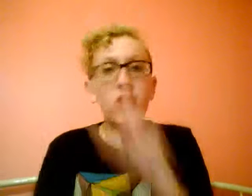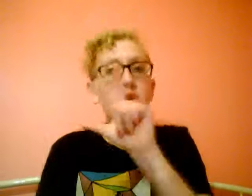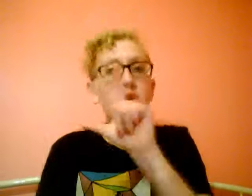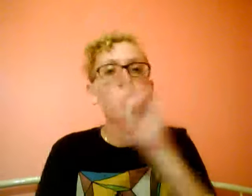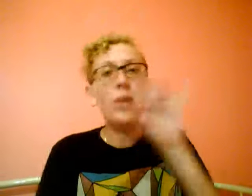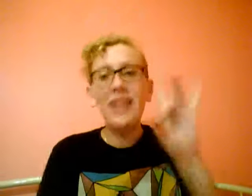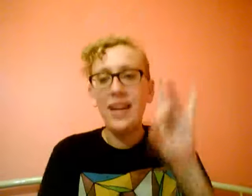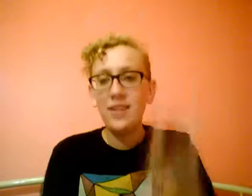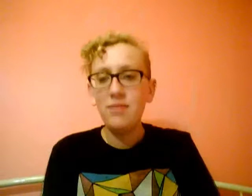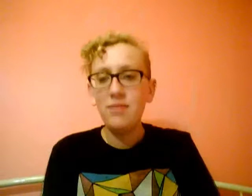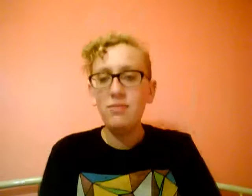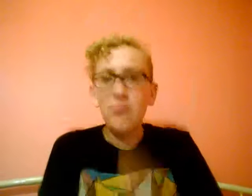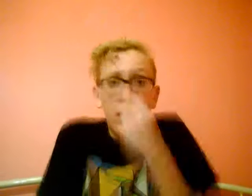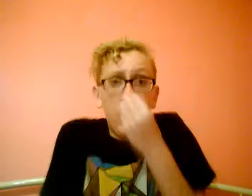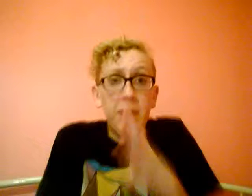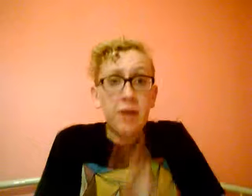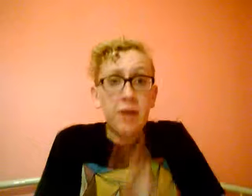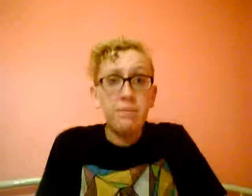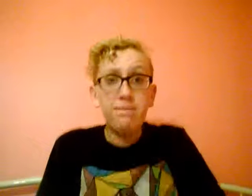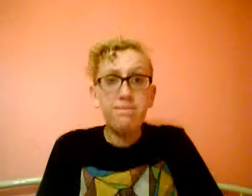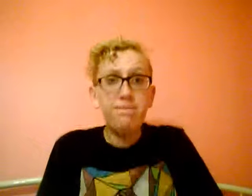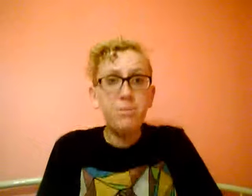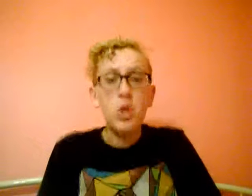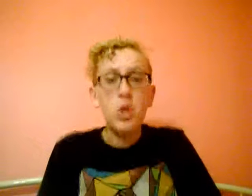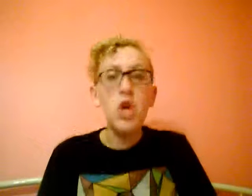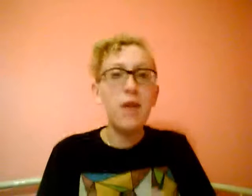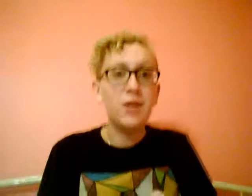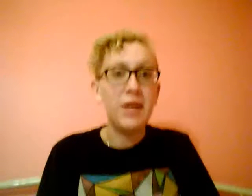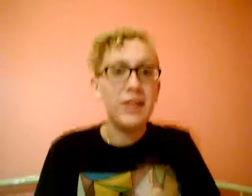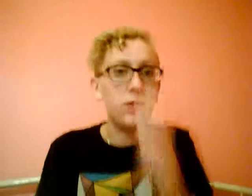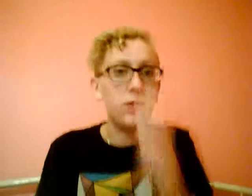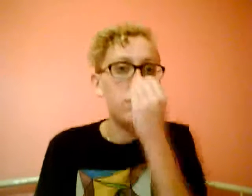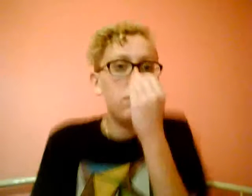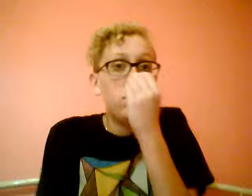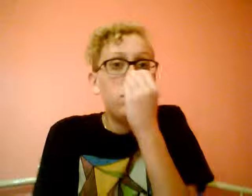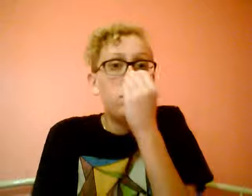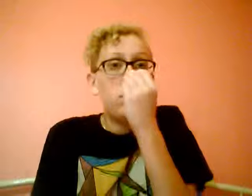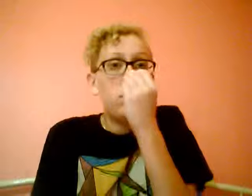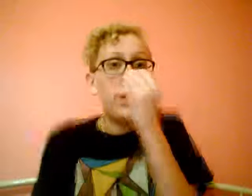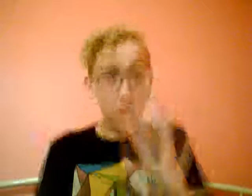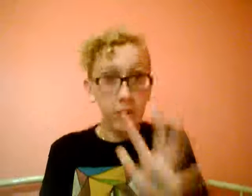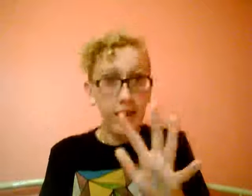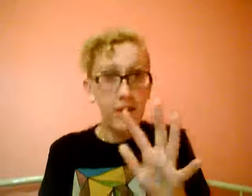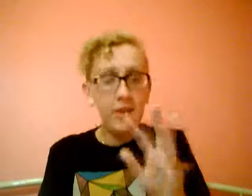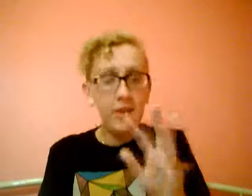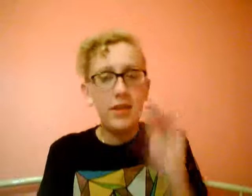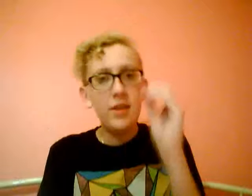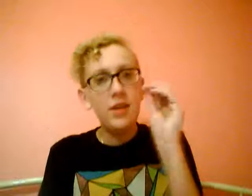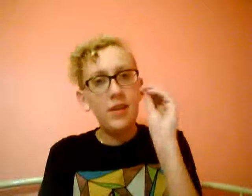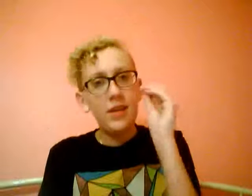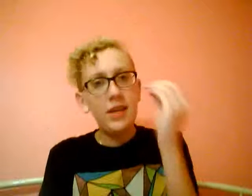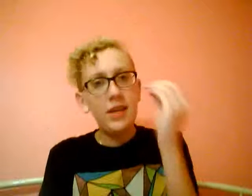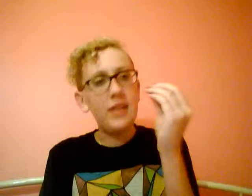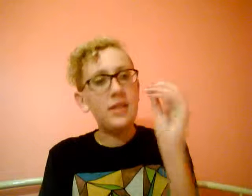Number 28. I don't care. Another great catchphrase. I don't care. It's